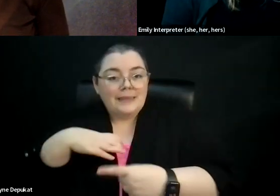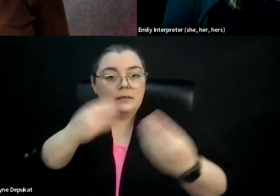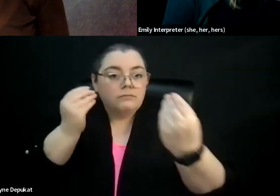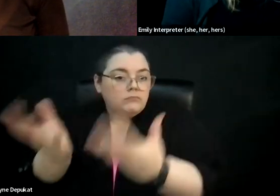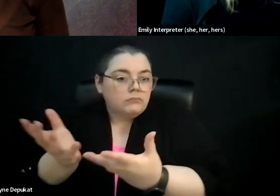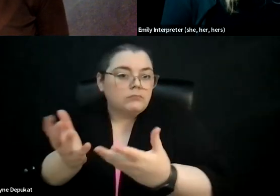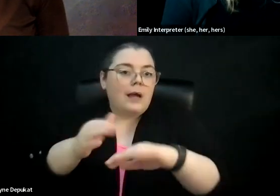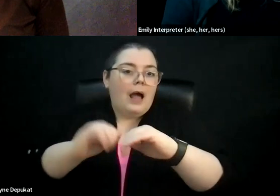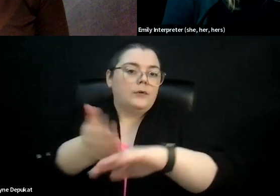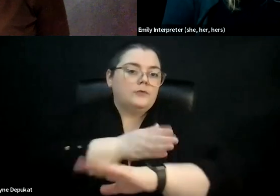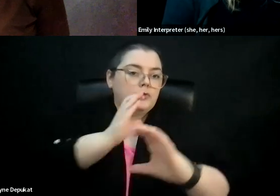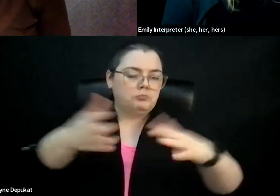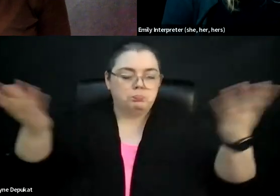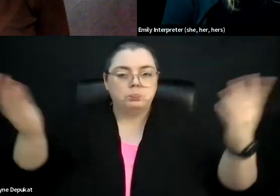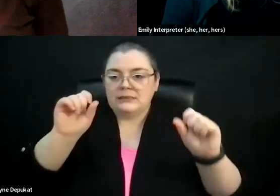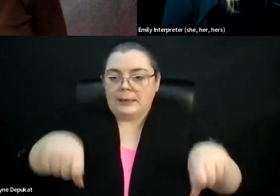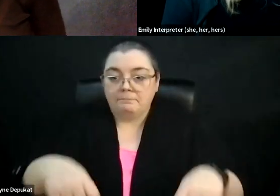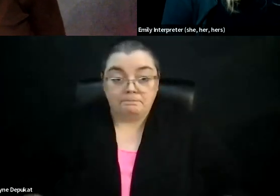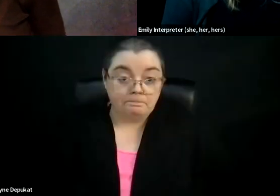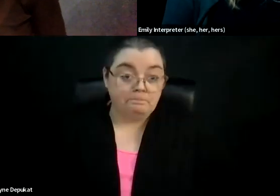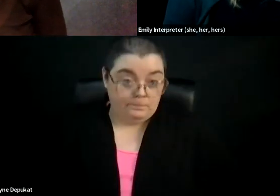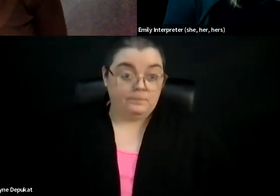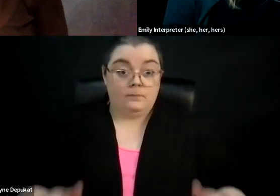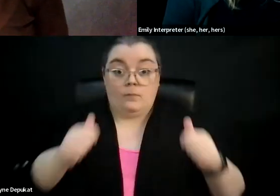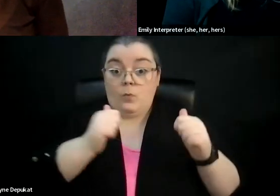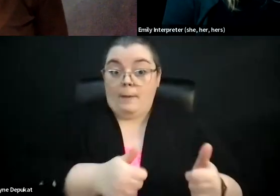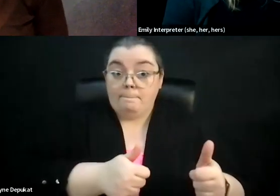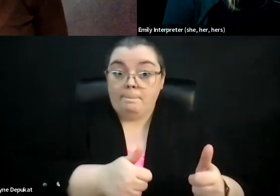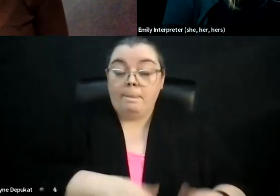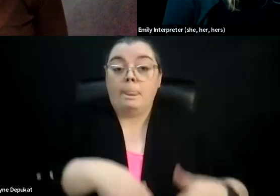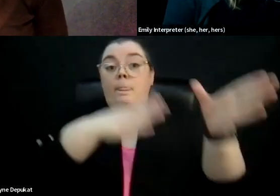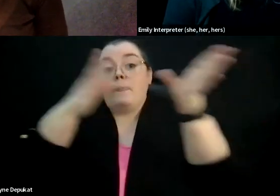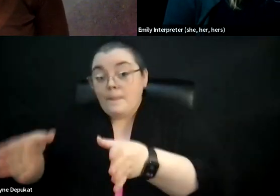and you guys can give any feedback to the committee after on how we can improve this, okay?